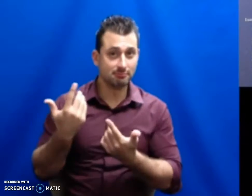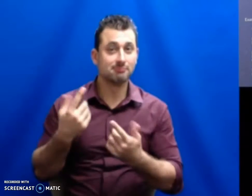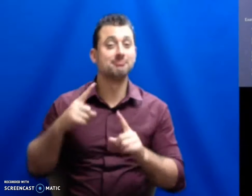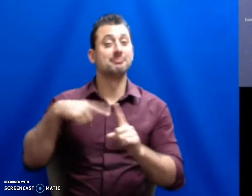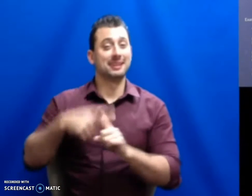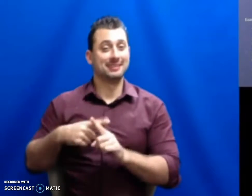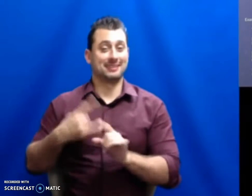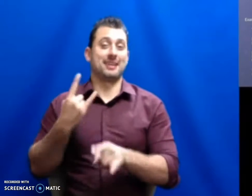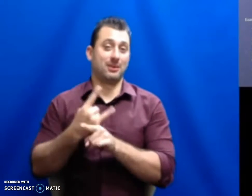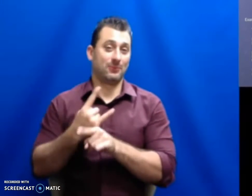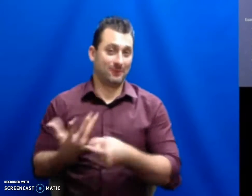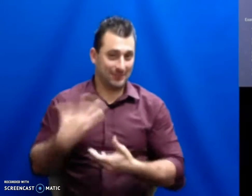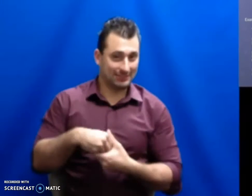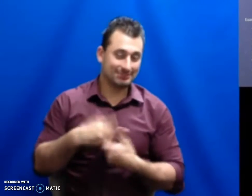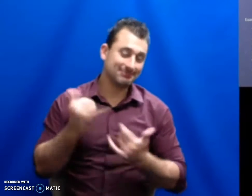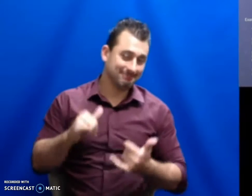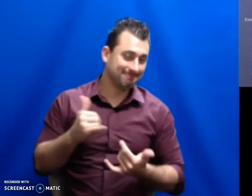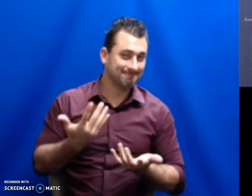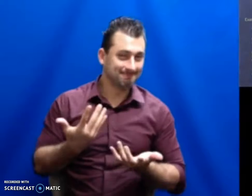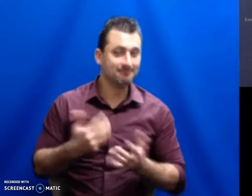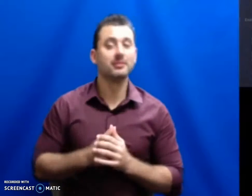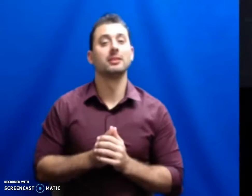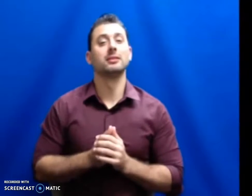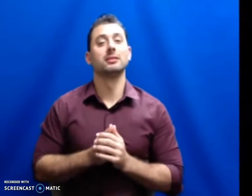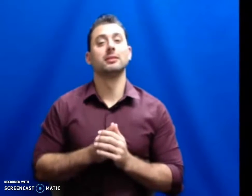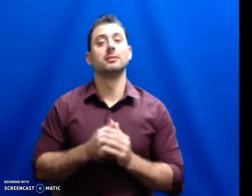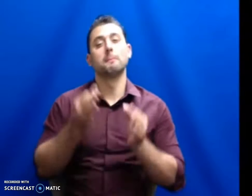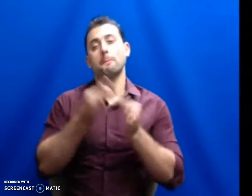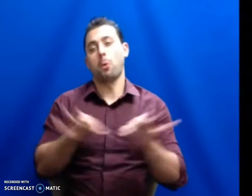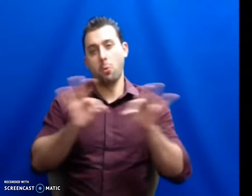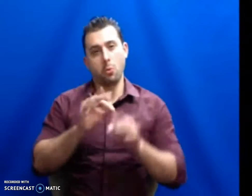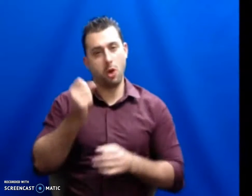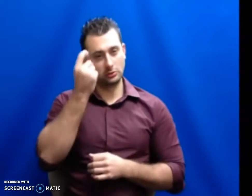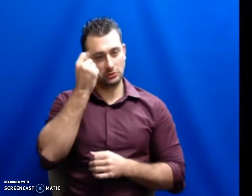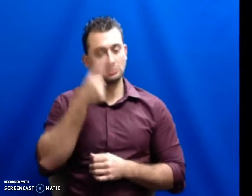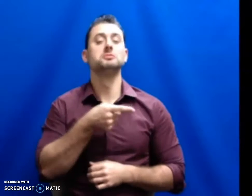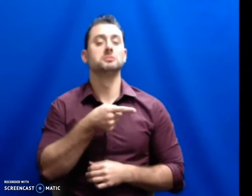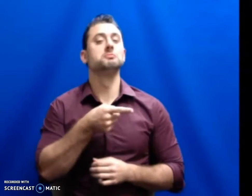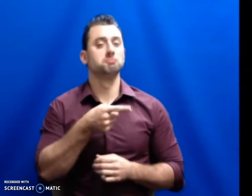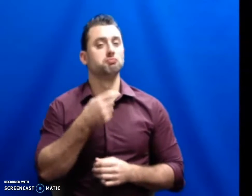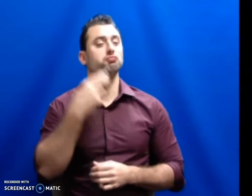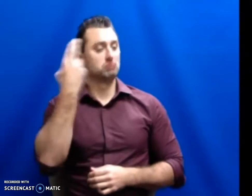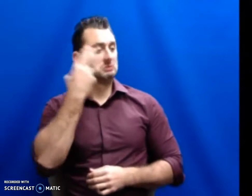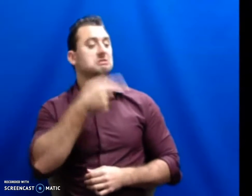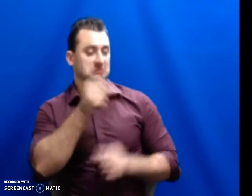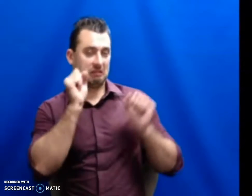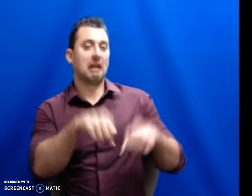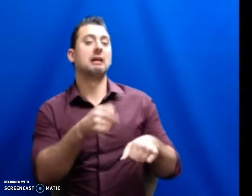have a conversation, but it is still your responsibility to be driving on the road. Well, in that situation, there was alcohol involved as well, but it is important